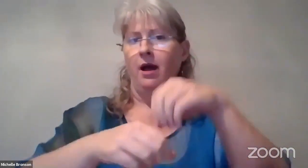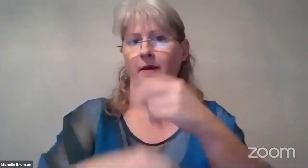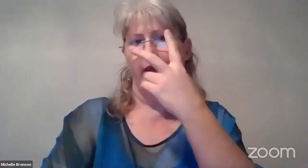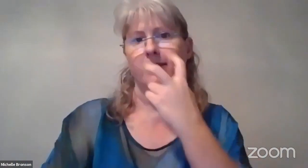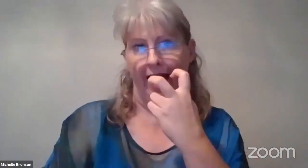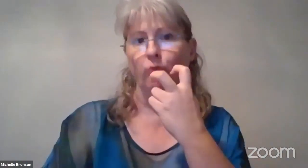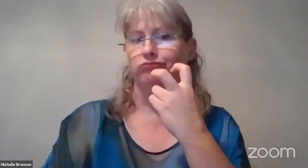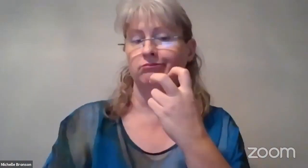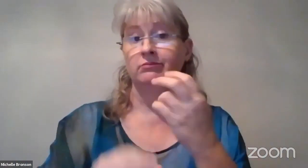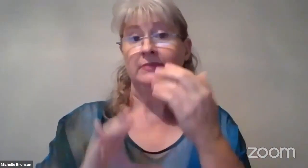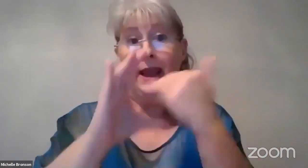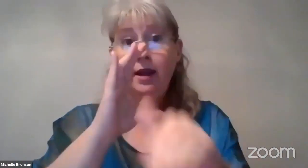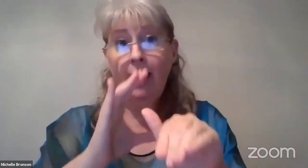to reach out.